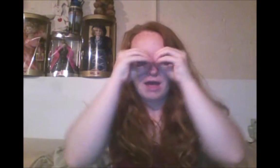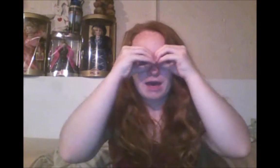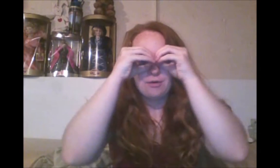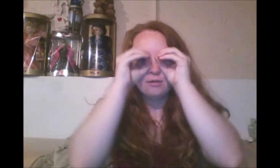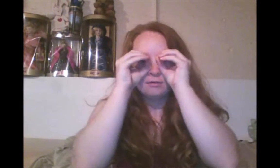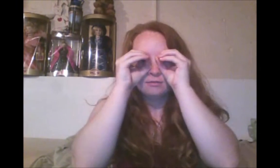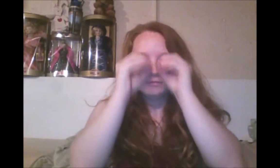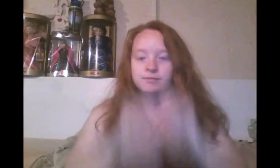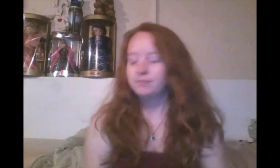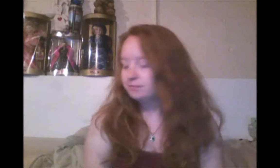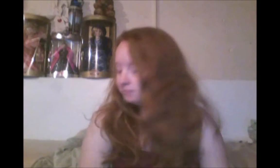owl.